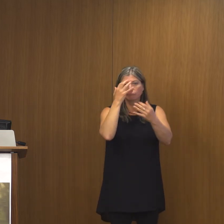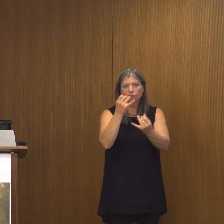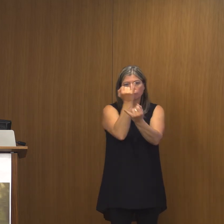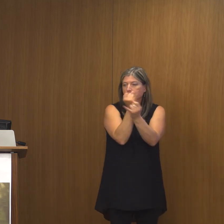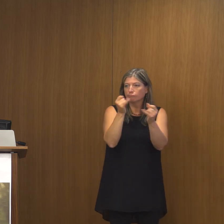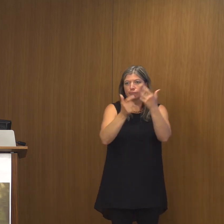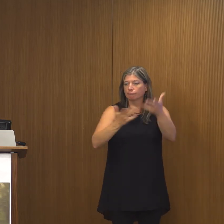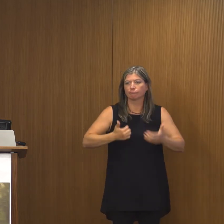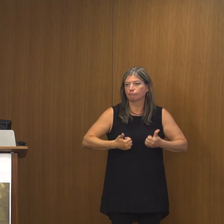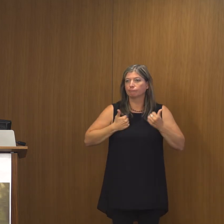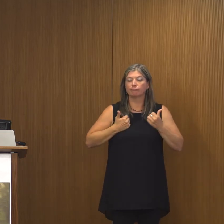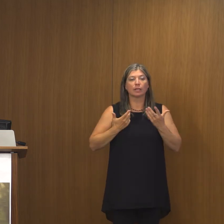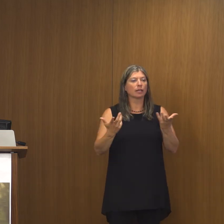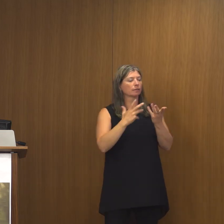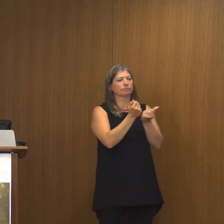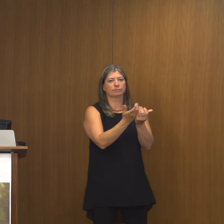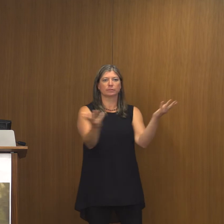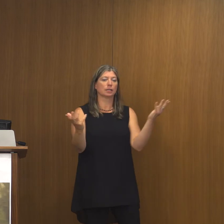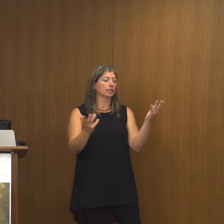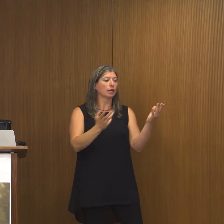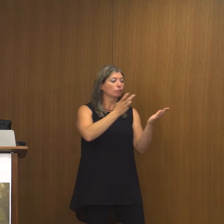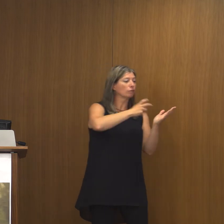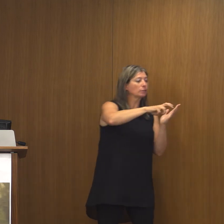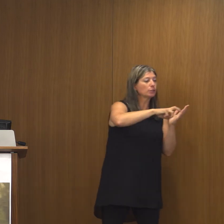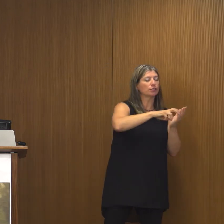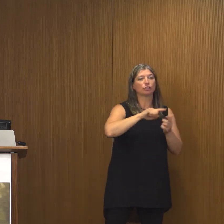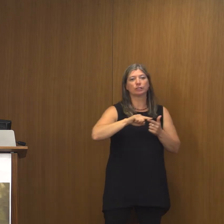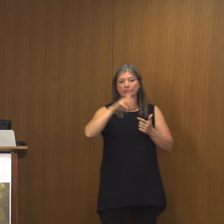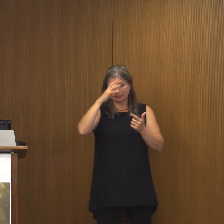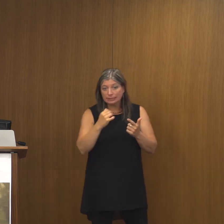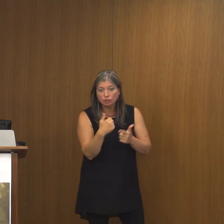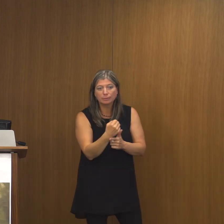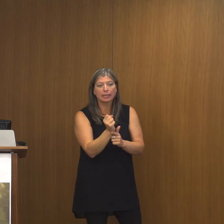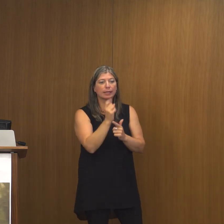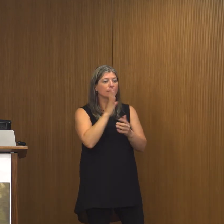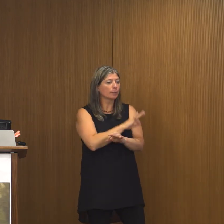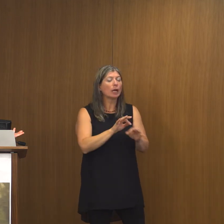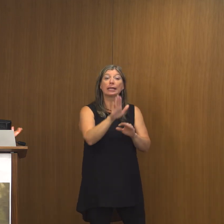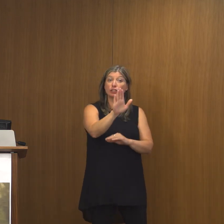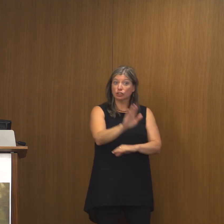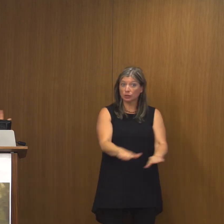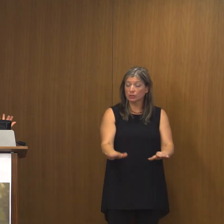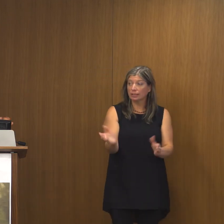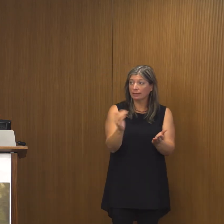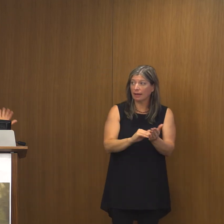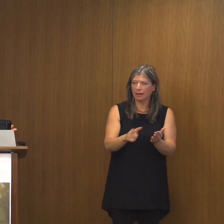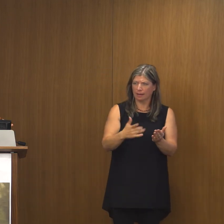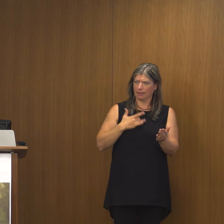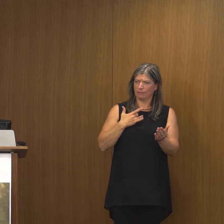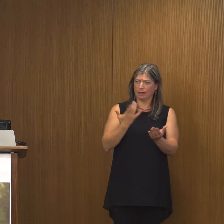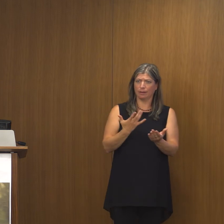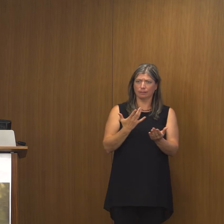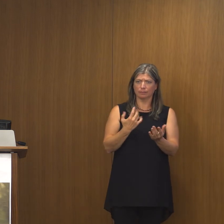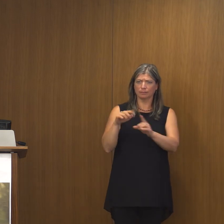all areas, so transportation, urban decision making, very important, and for children again, so if you think those are valid for